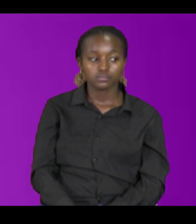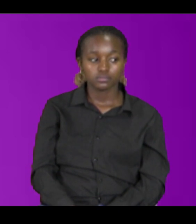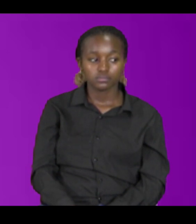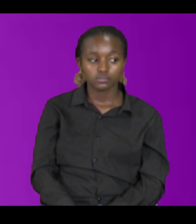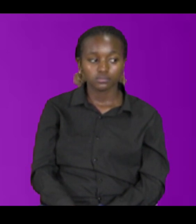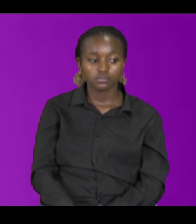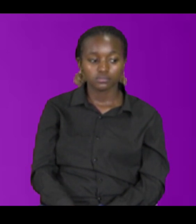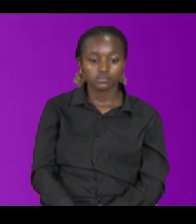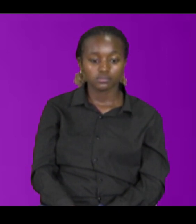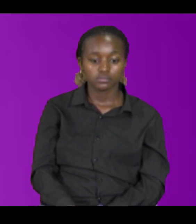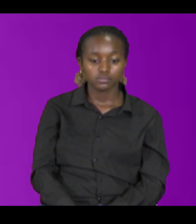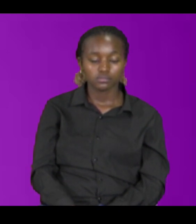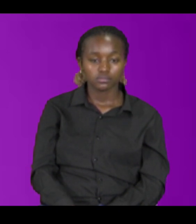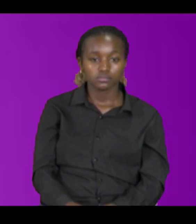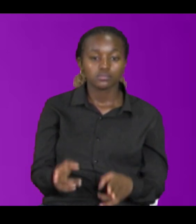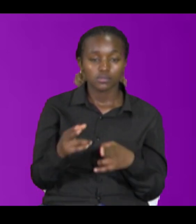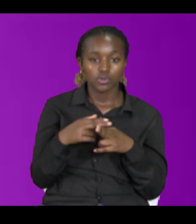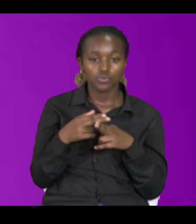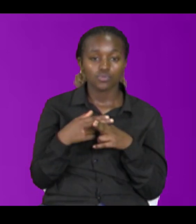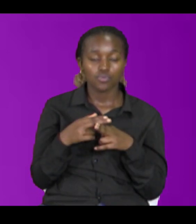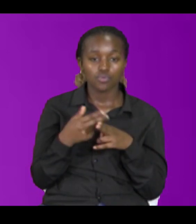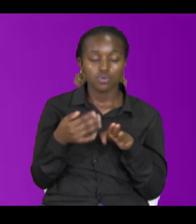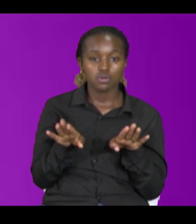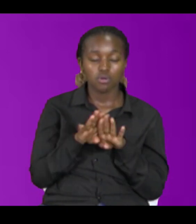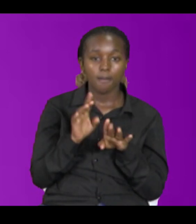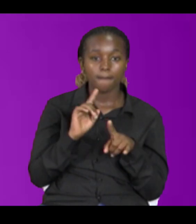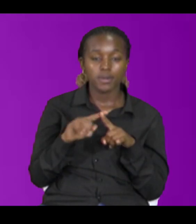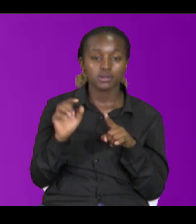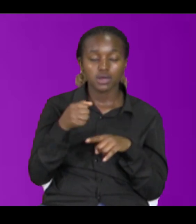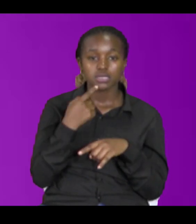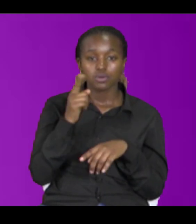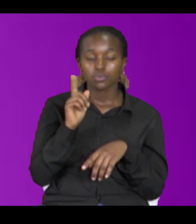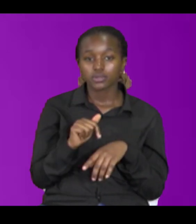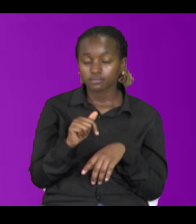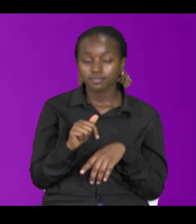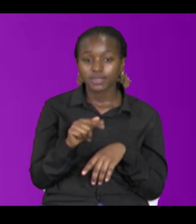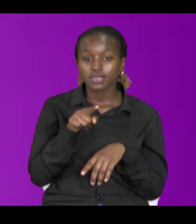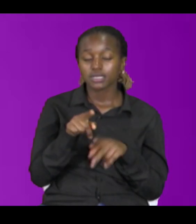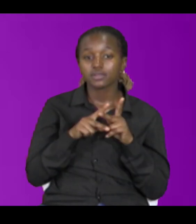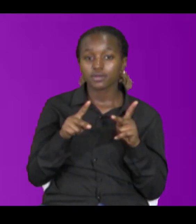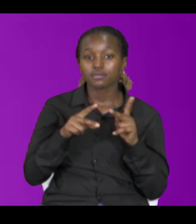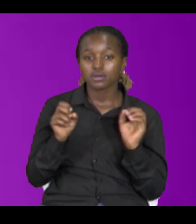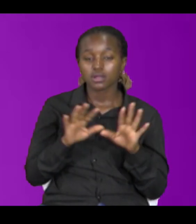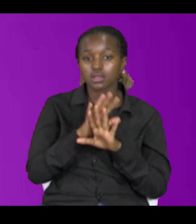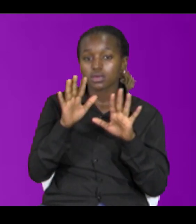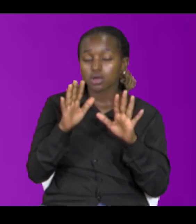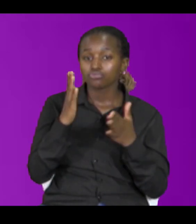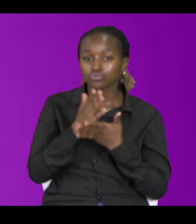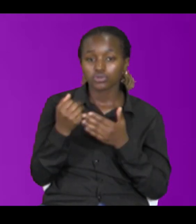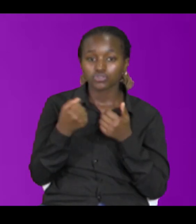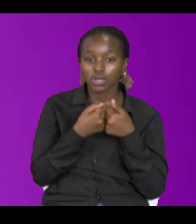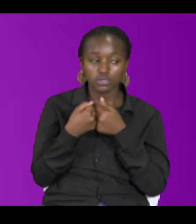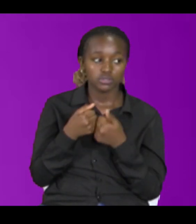something to say as we close, I can say that it's clear that while challenges